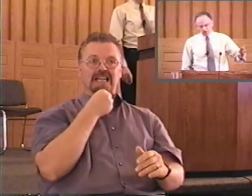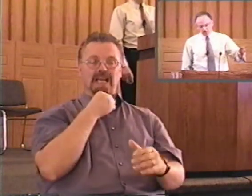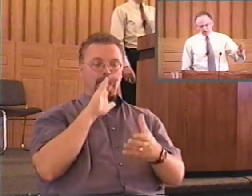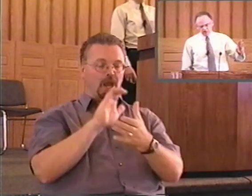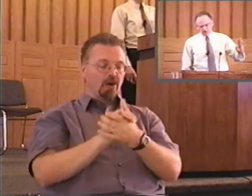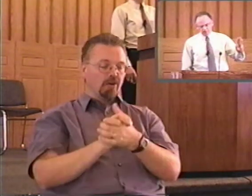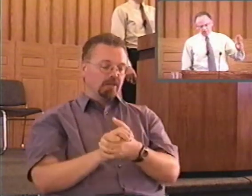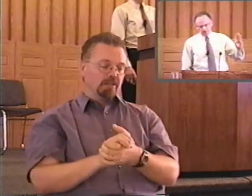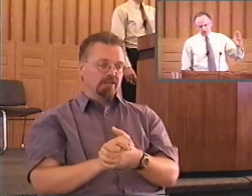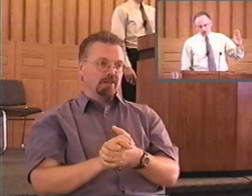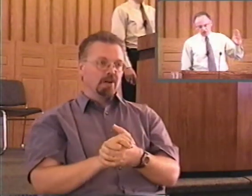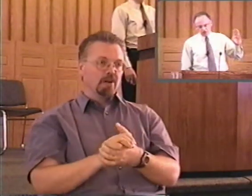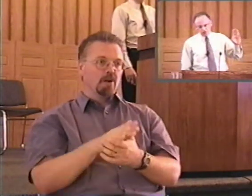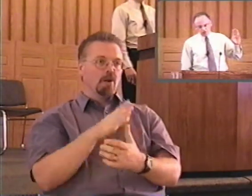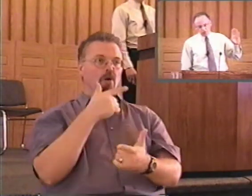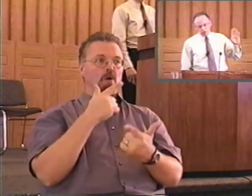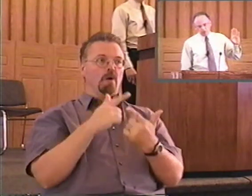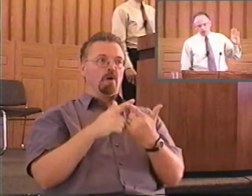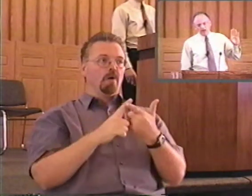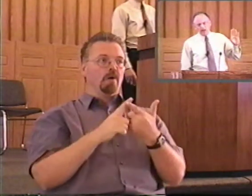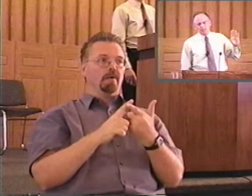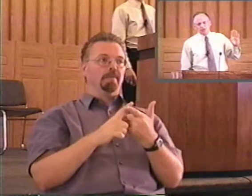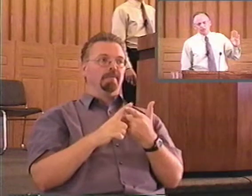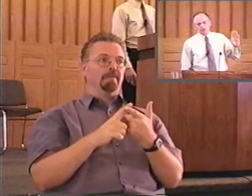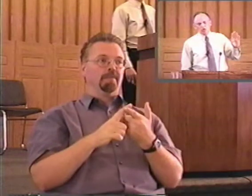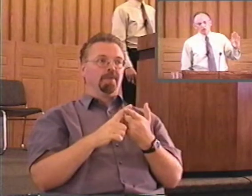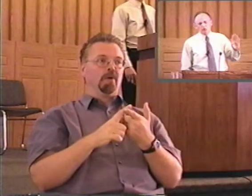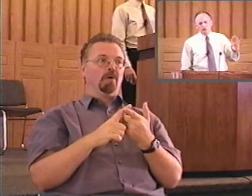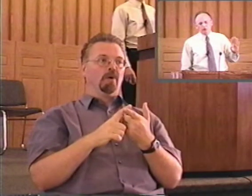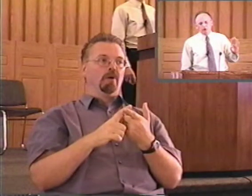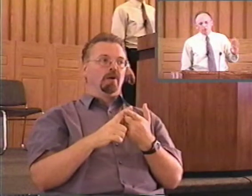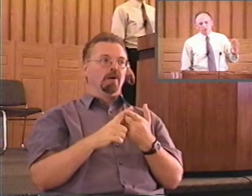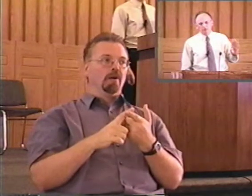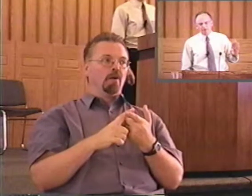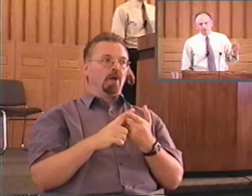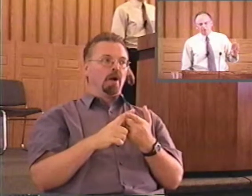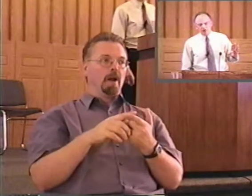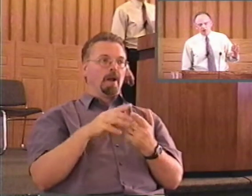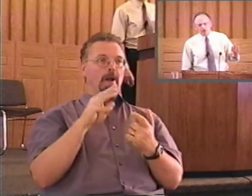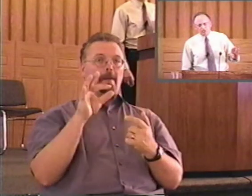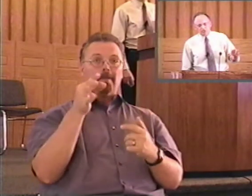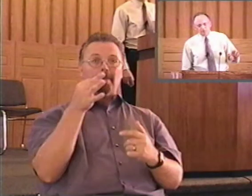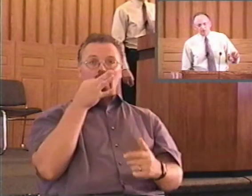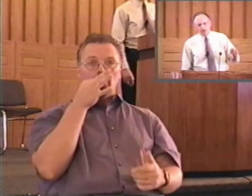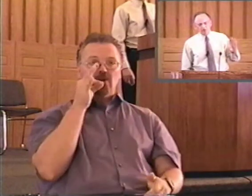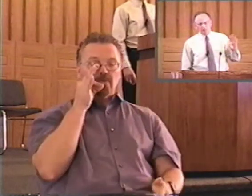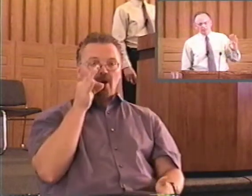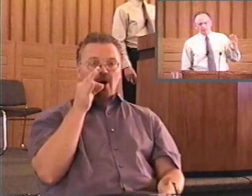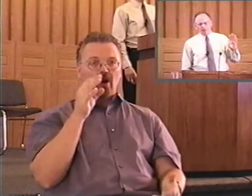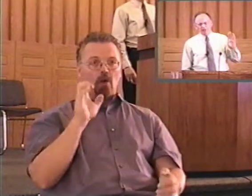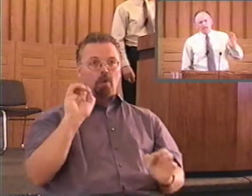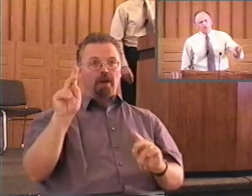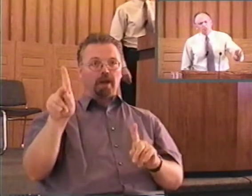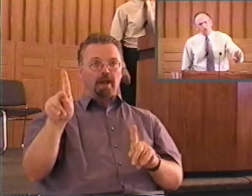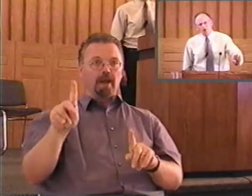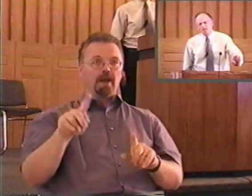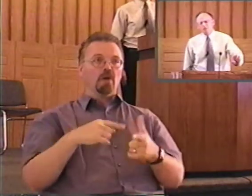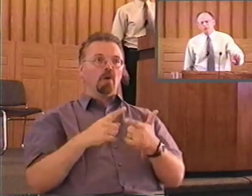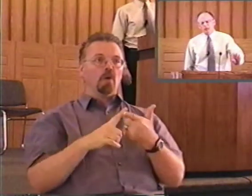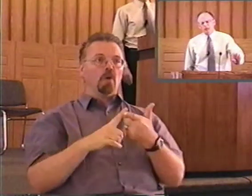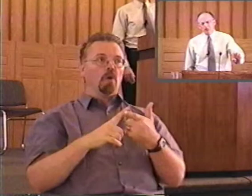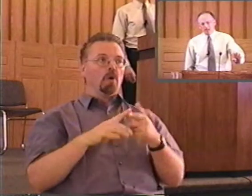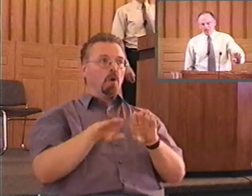marijuana, as the man who perhaps has opened the door for Christians to be accused of